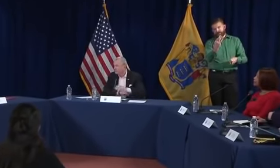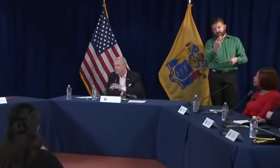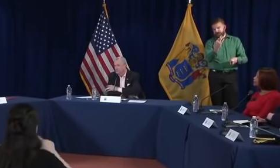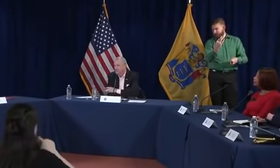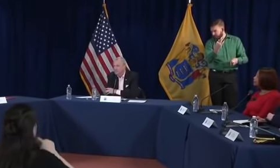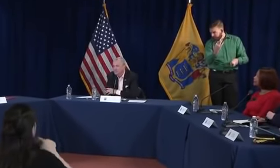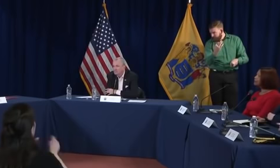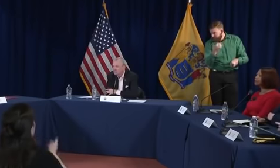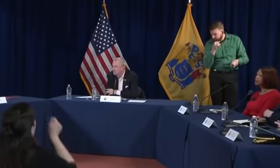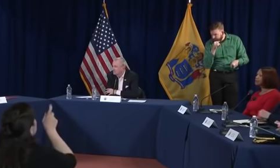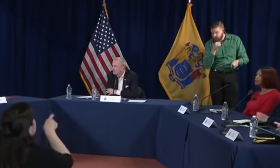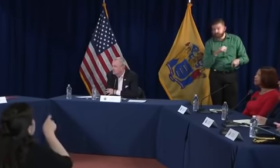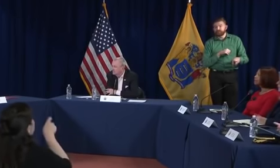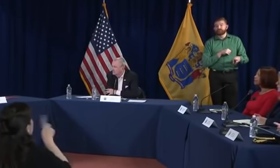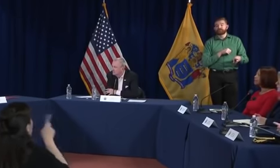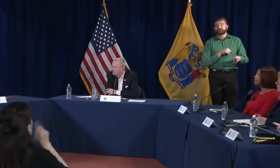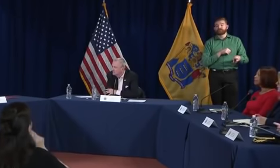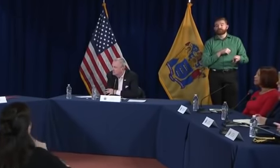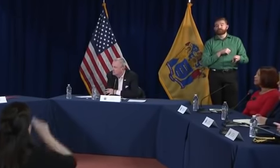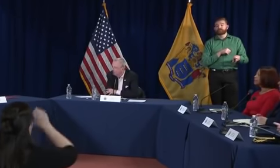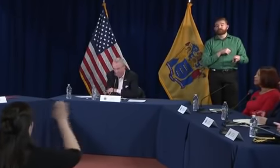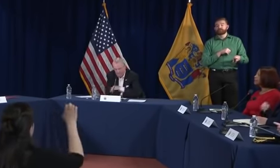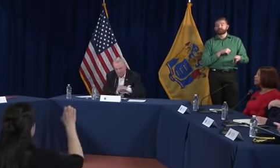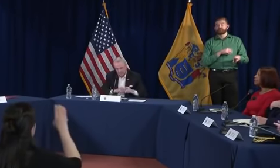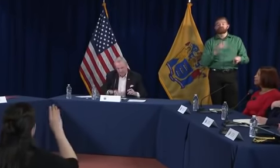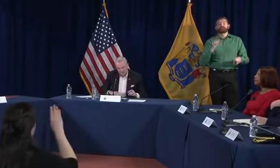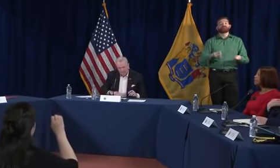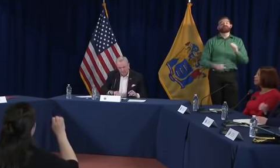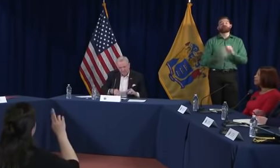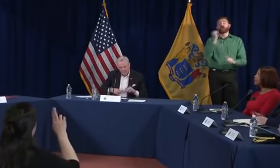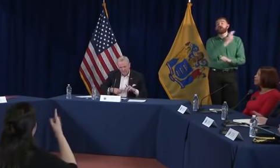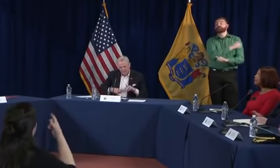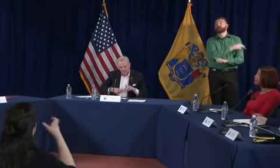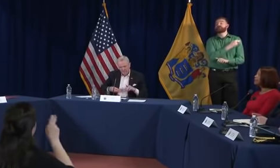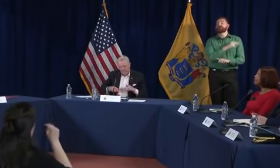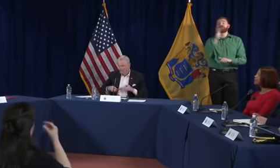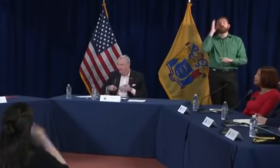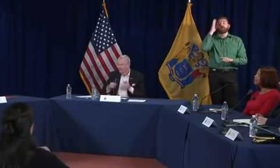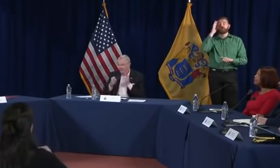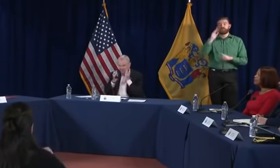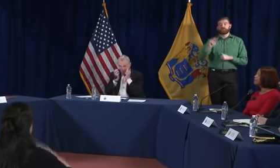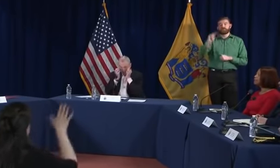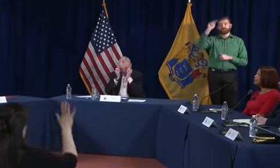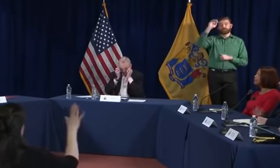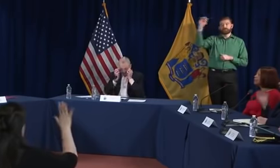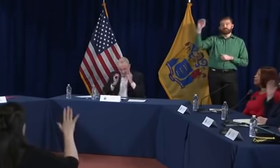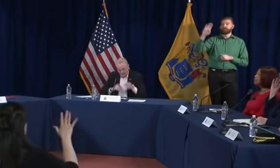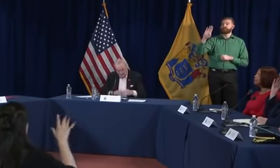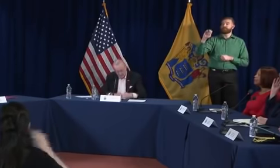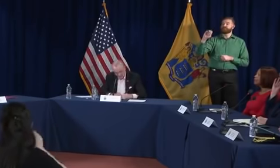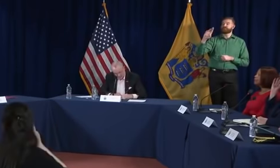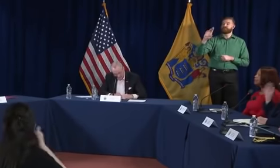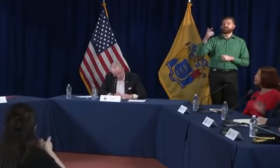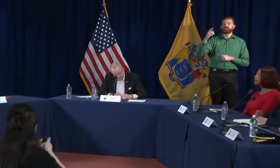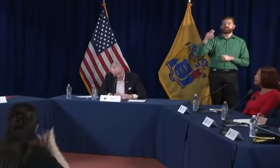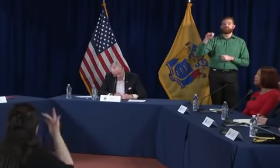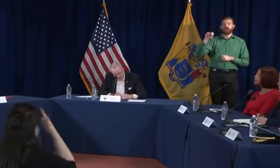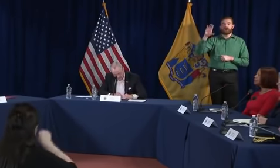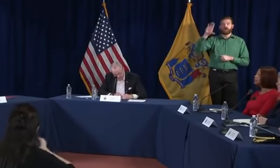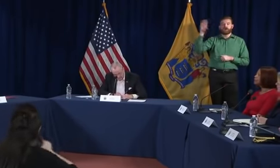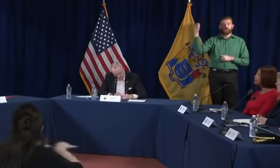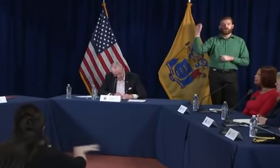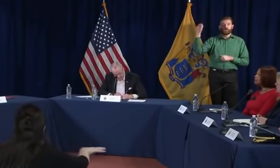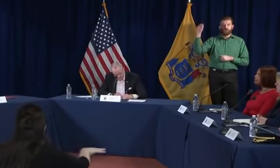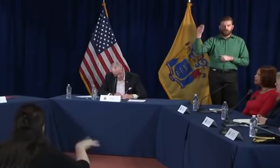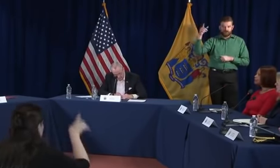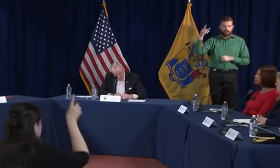In the Northeast, it's going to follow. It's just going to follow the spread of the disease. But we do